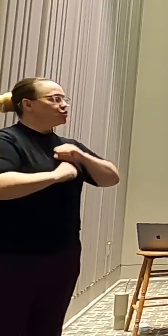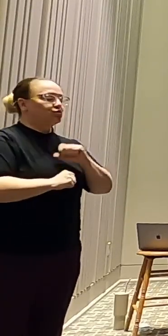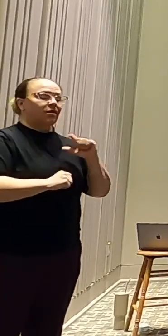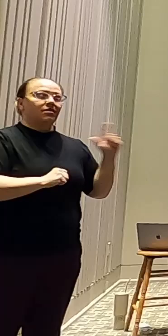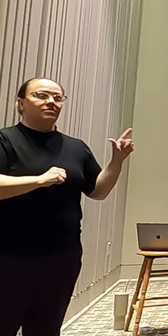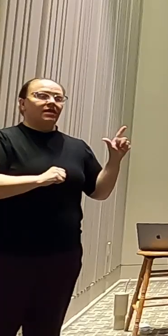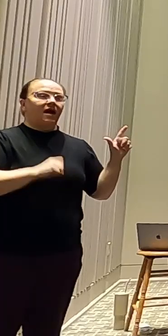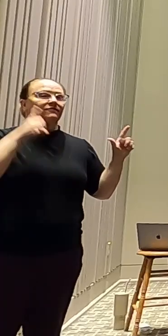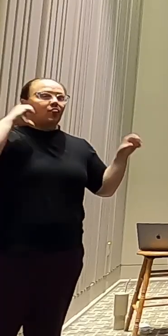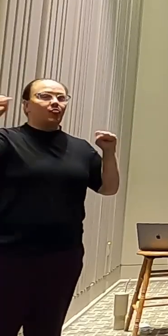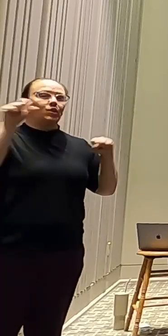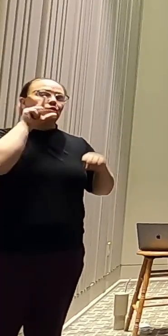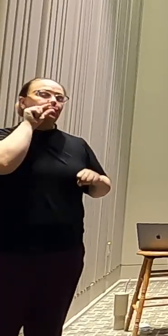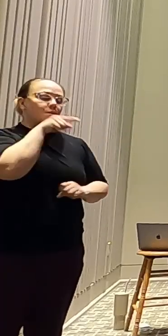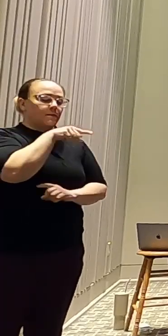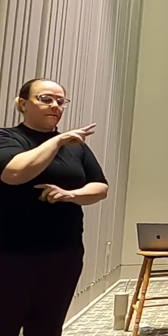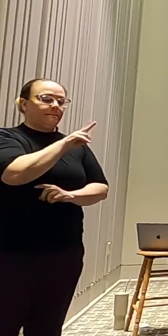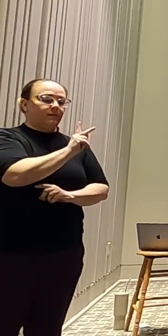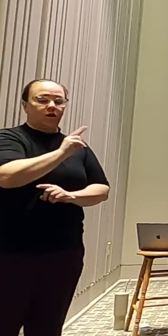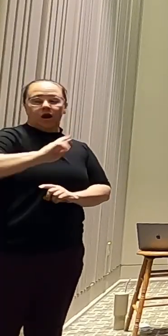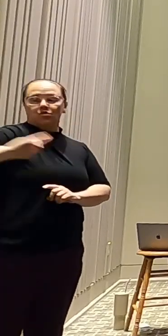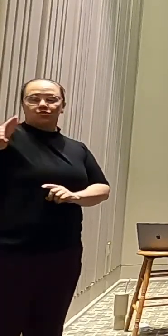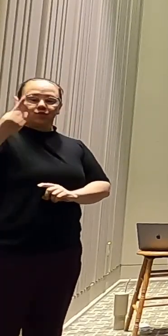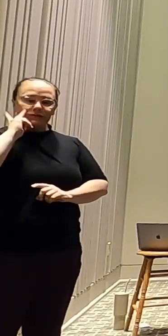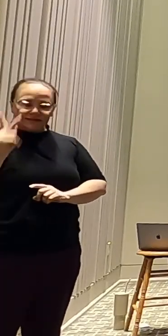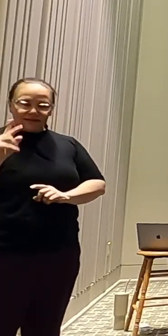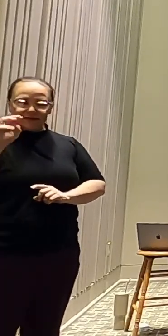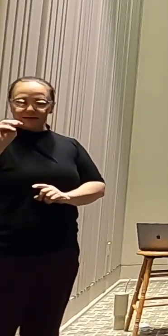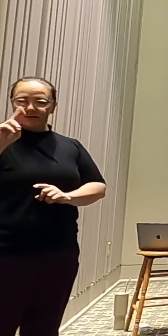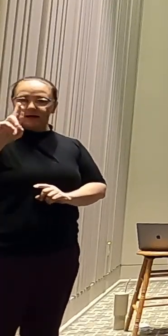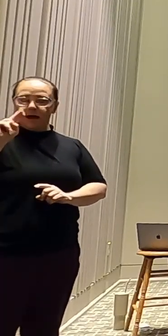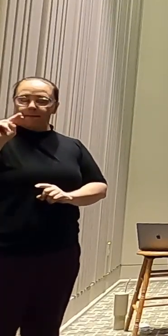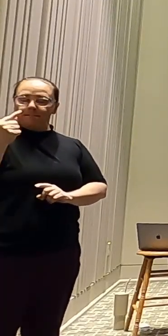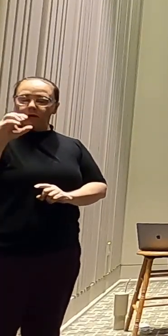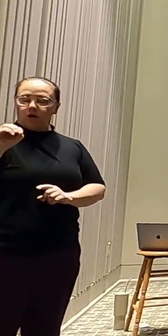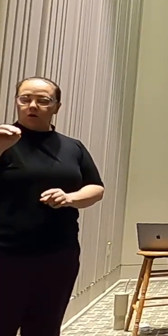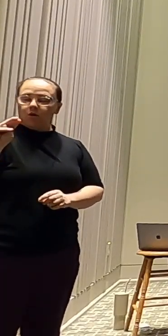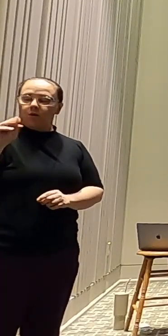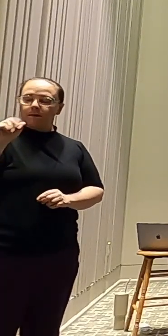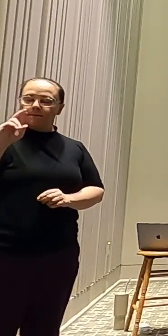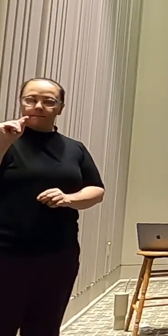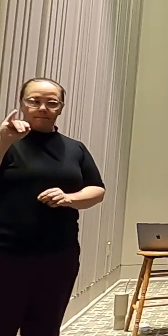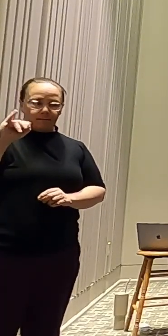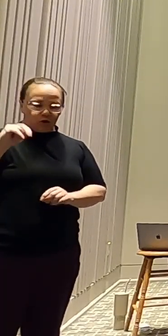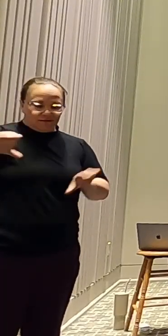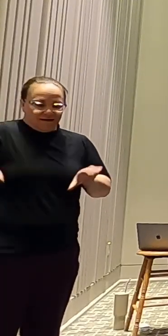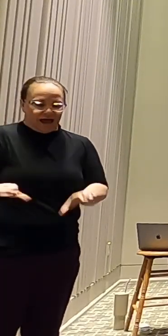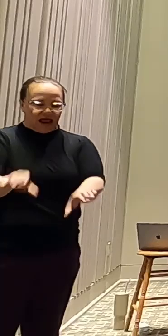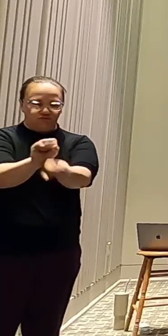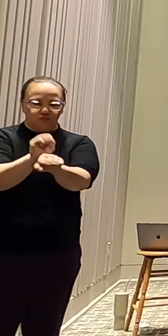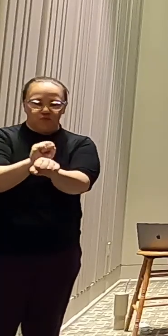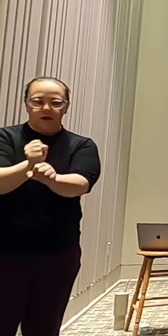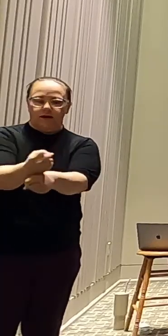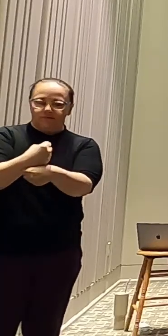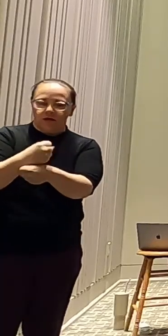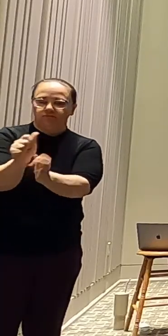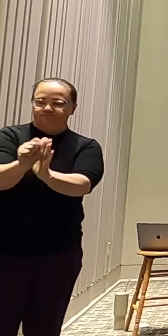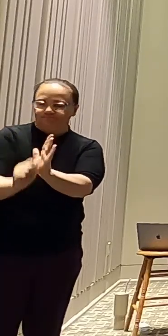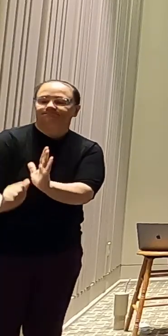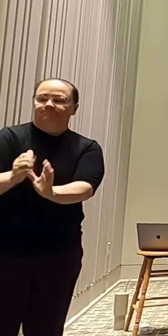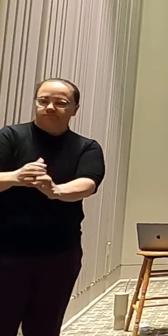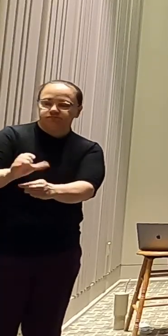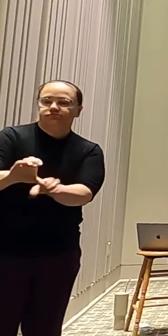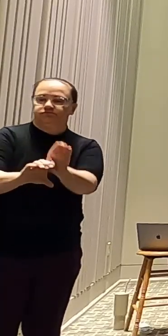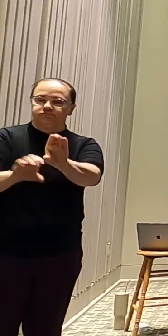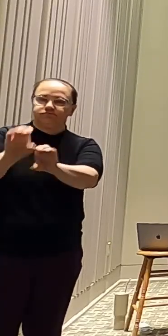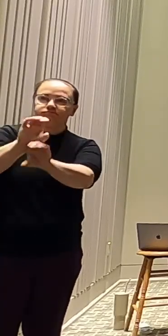right is Mungo Martin actively working on a totem pole. One of Martin's major accomplishments was